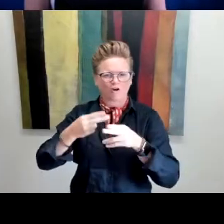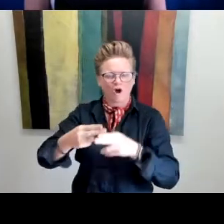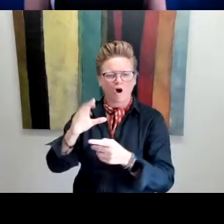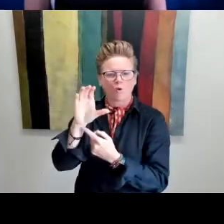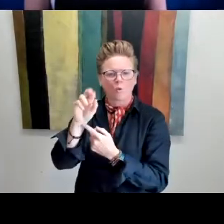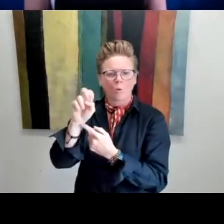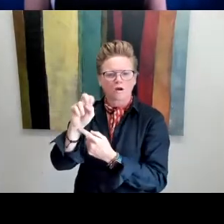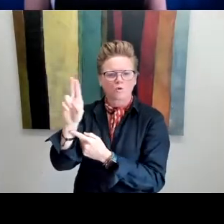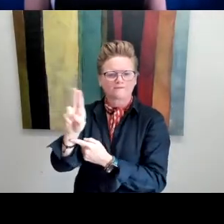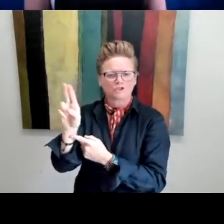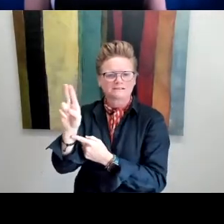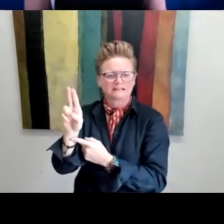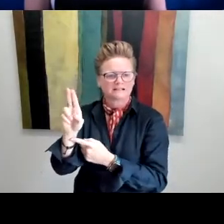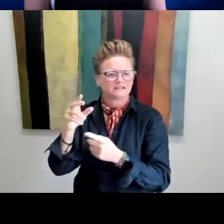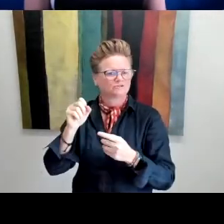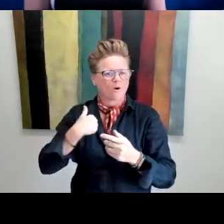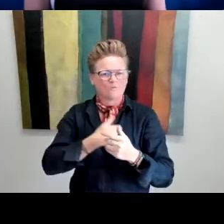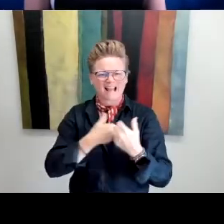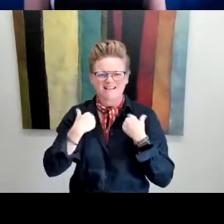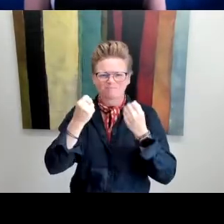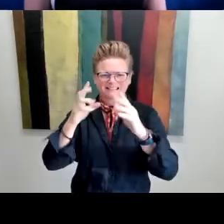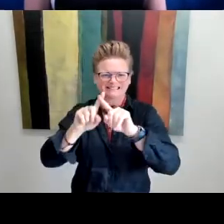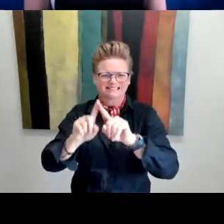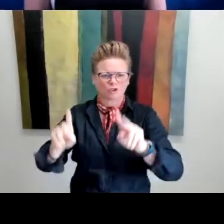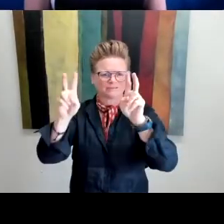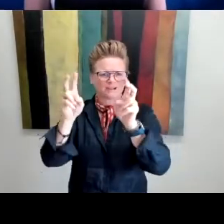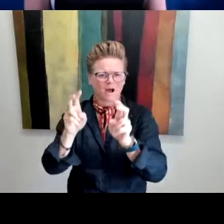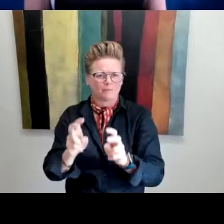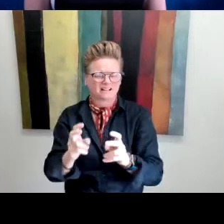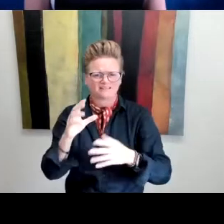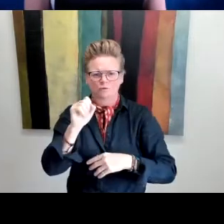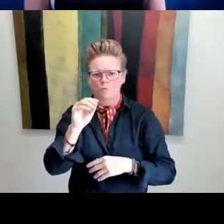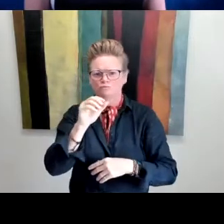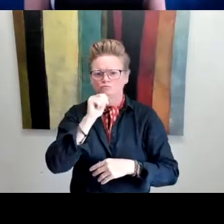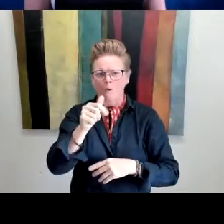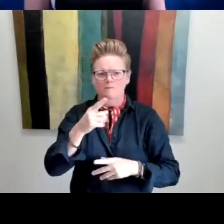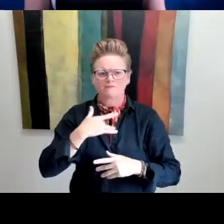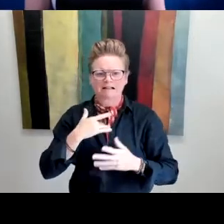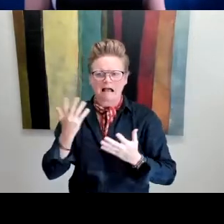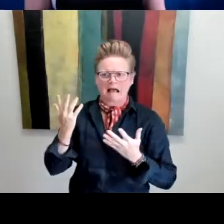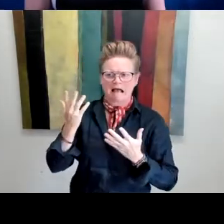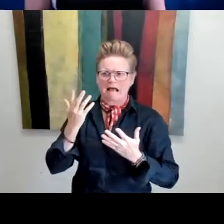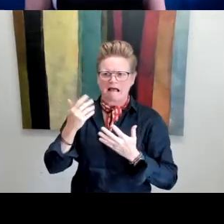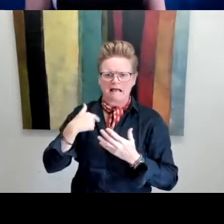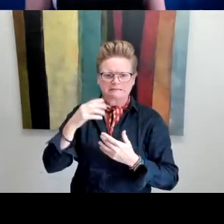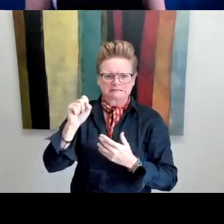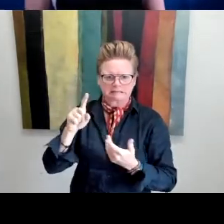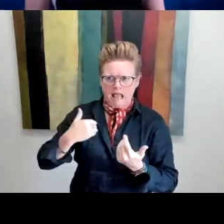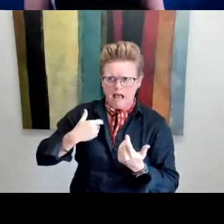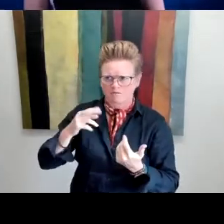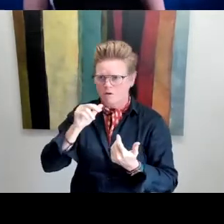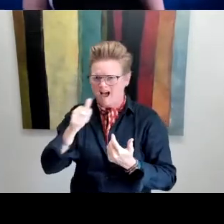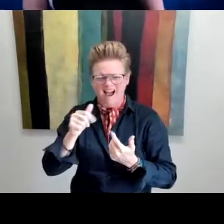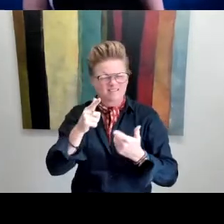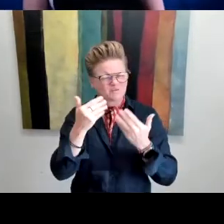Knowledgeable, skilled, what's called core university. We have many different topics. So don't